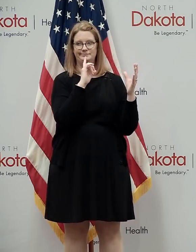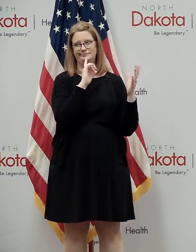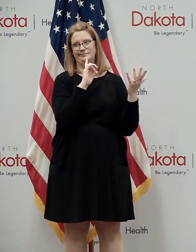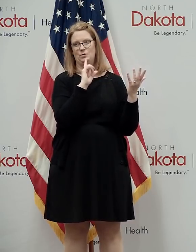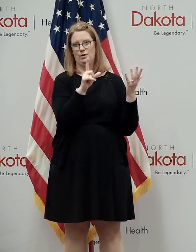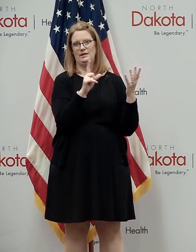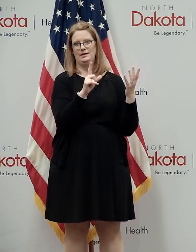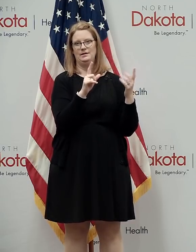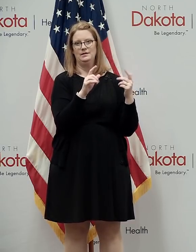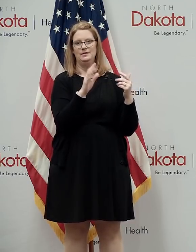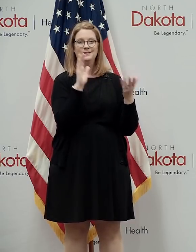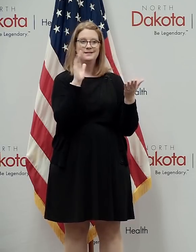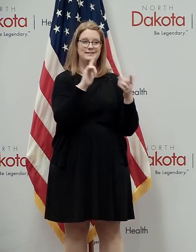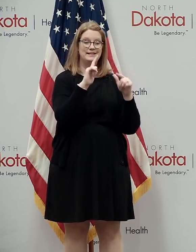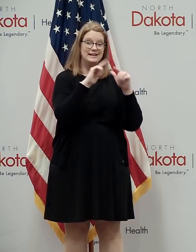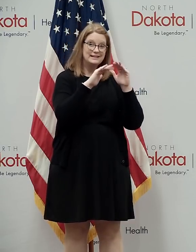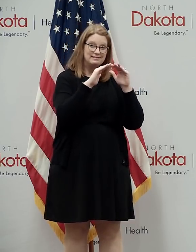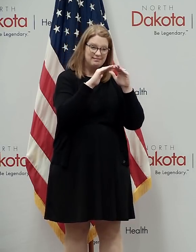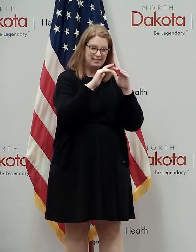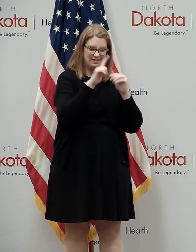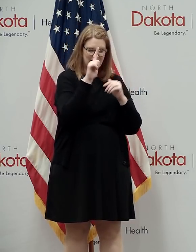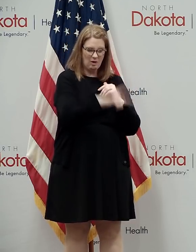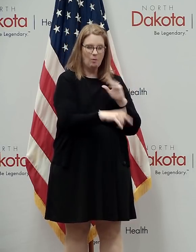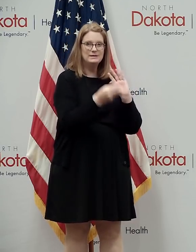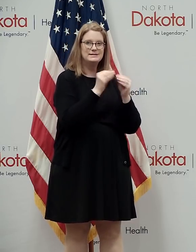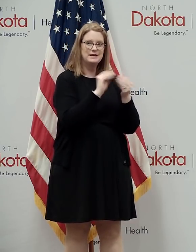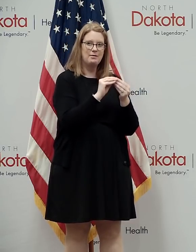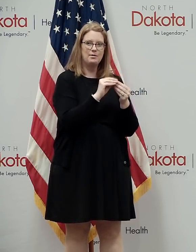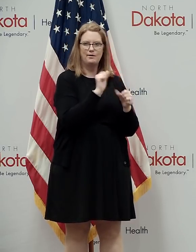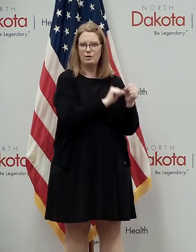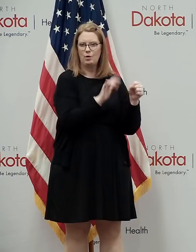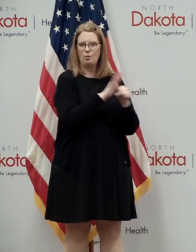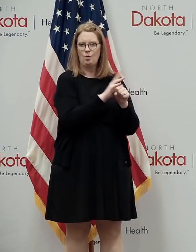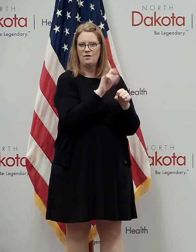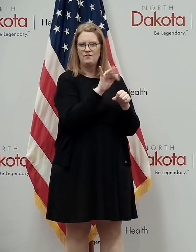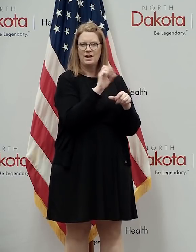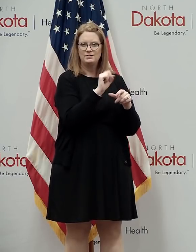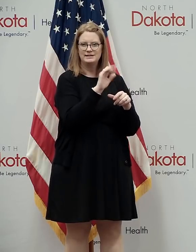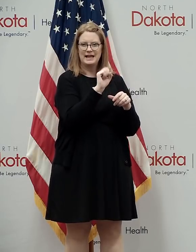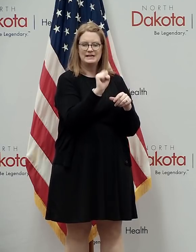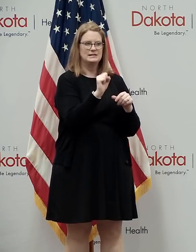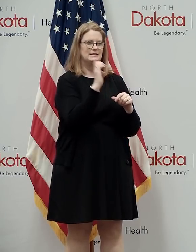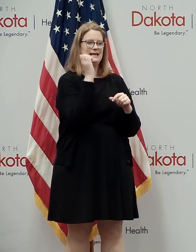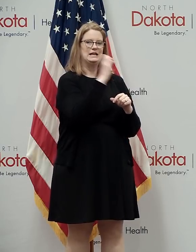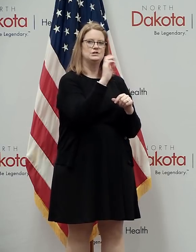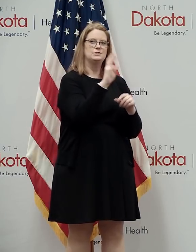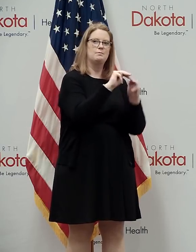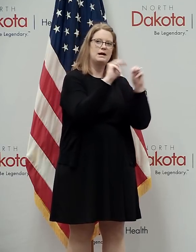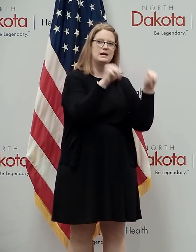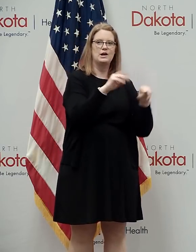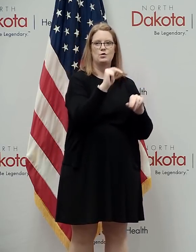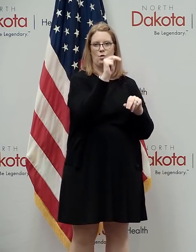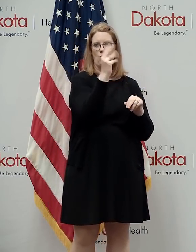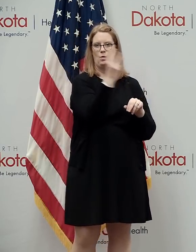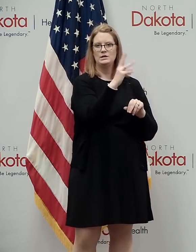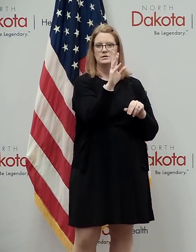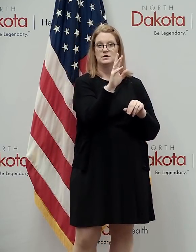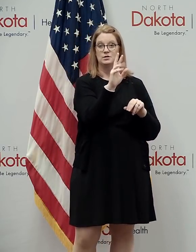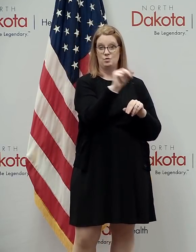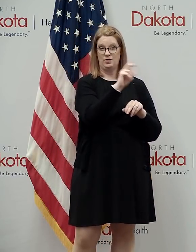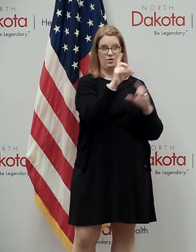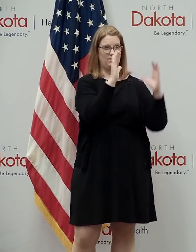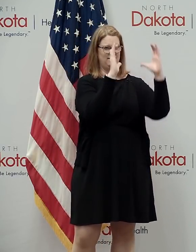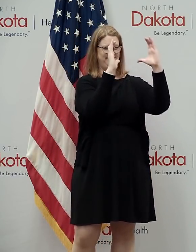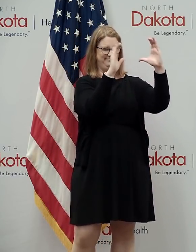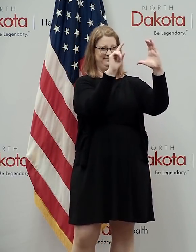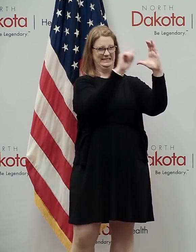coronavirus cases in the planet. I mean, if you drew a map of the world and it included eastern Montana and northwestern North Dakota, that would be the spot where you